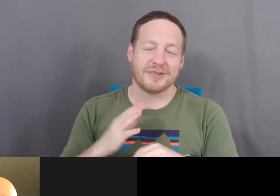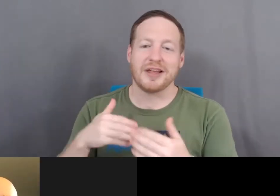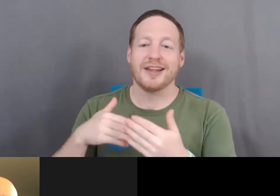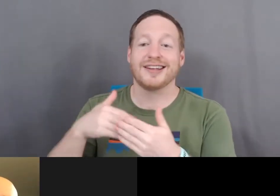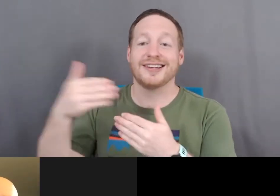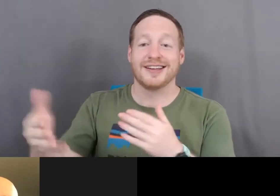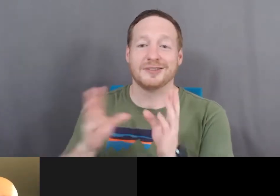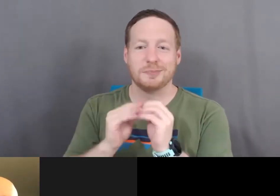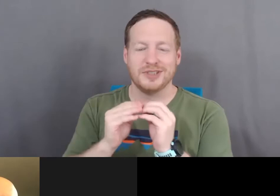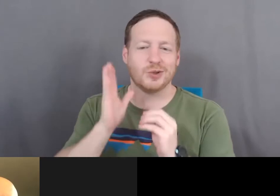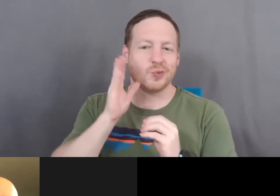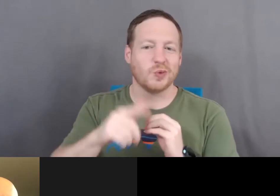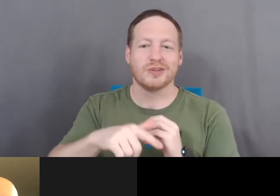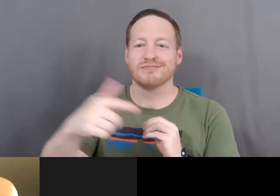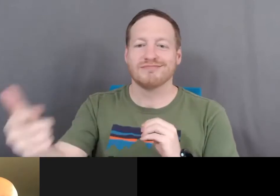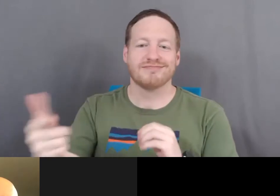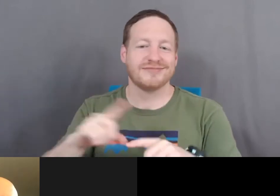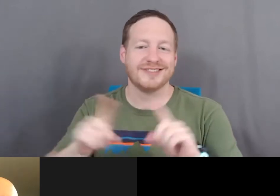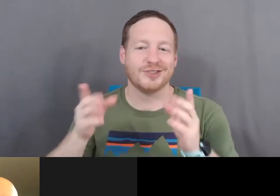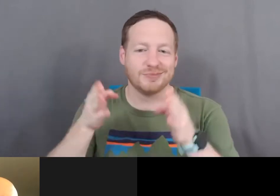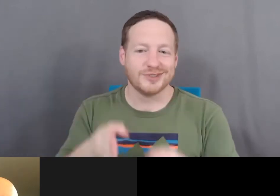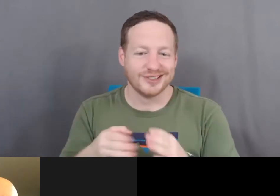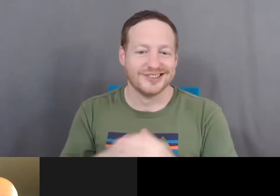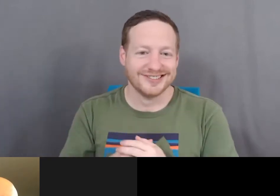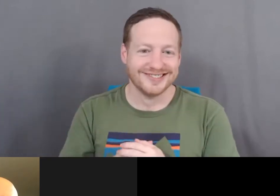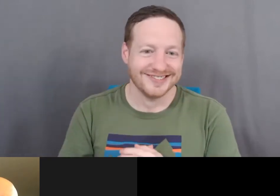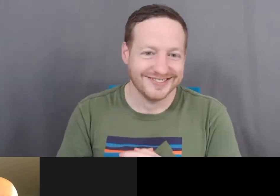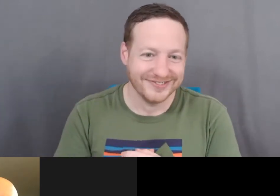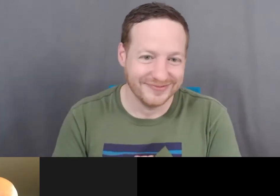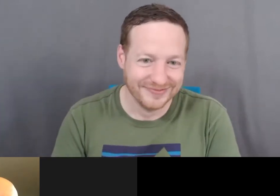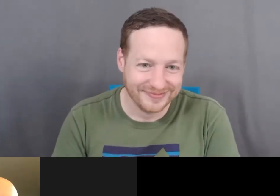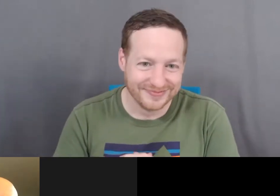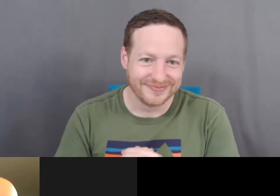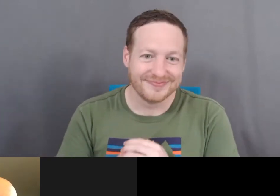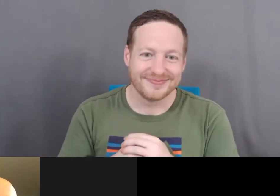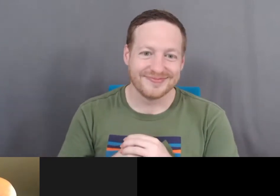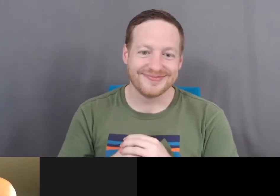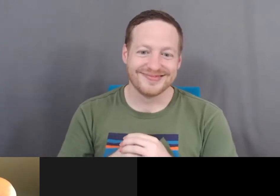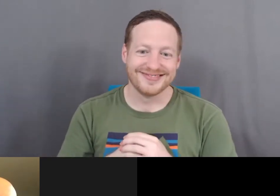Great, thank you so much. The next meeting, it'll be somebody else, so you'll be off the hook.